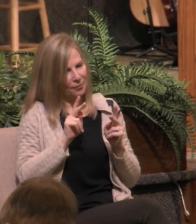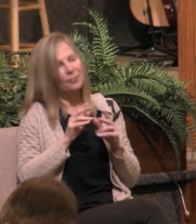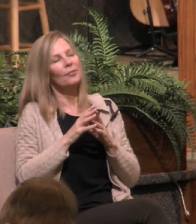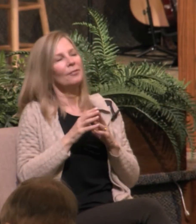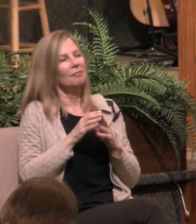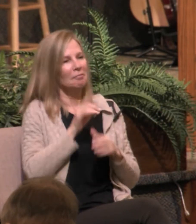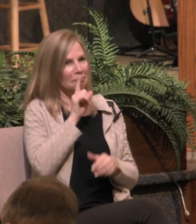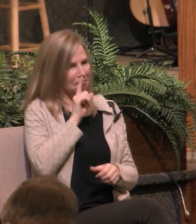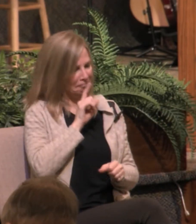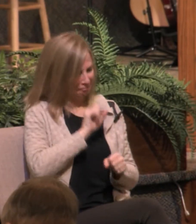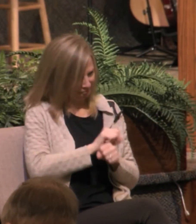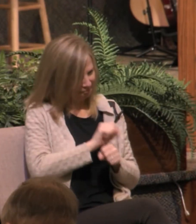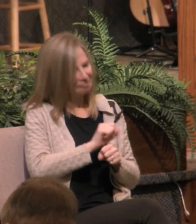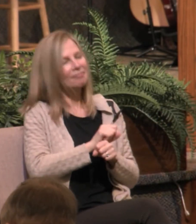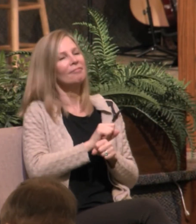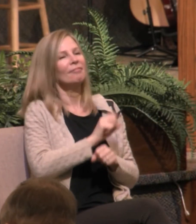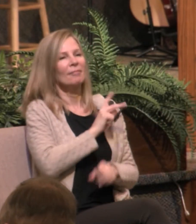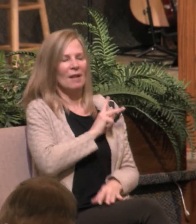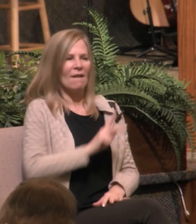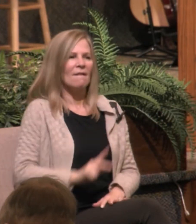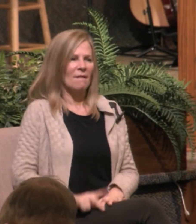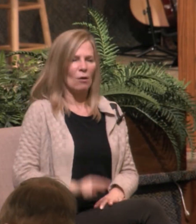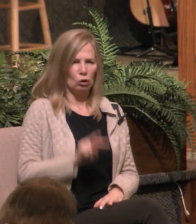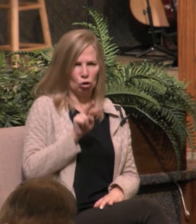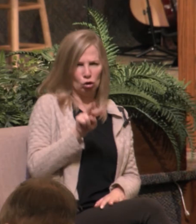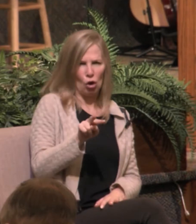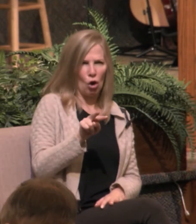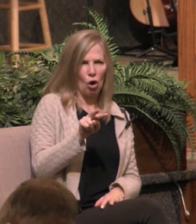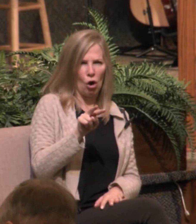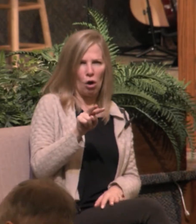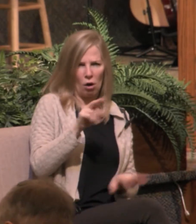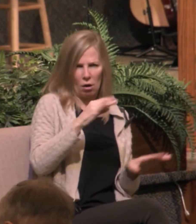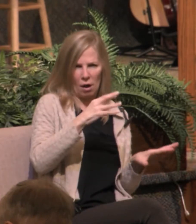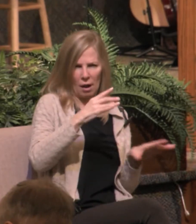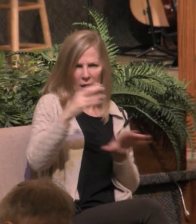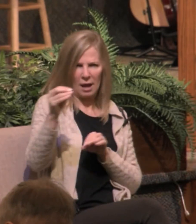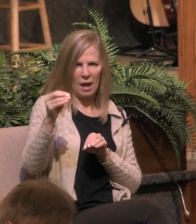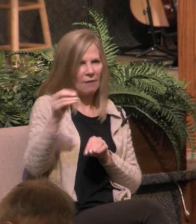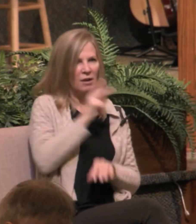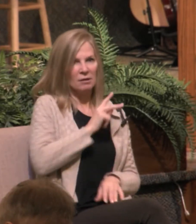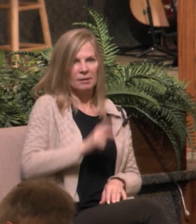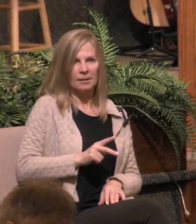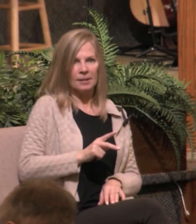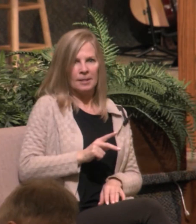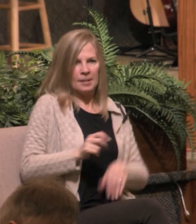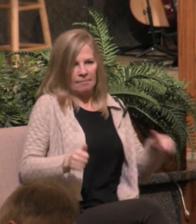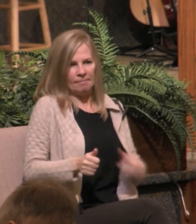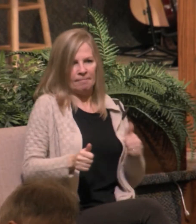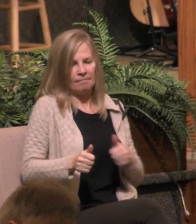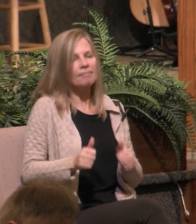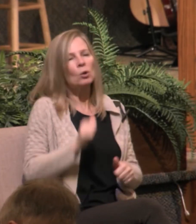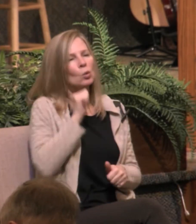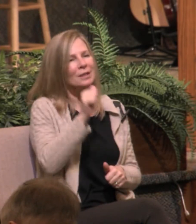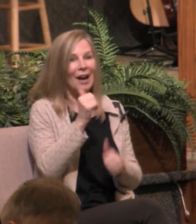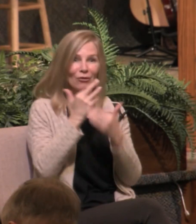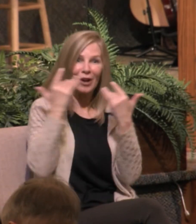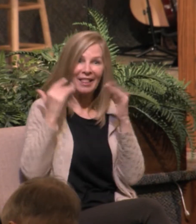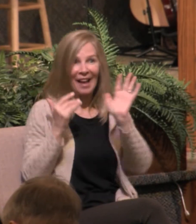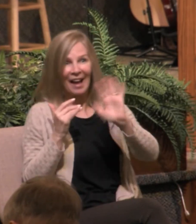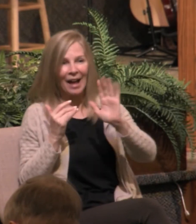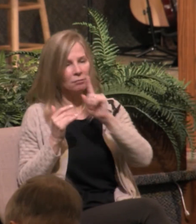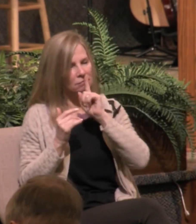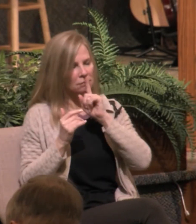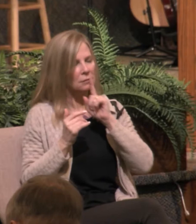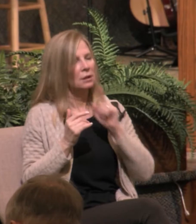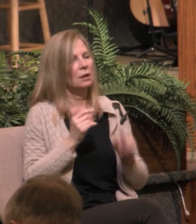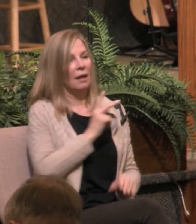And sure enough, Pharaoh was coming after Israel, and it wasn't to say a friendly goodbye. Exodus 14, 5 and 7 says, when